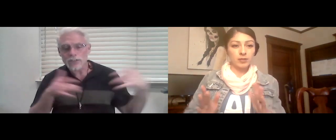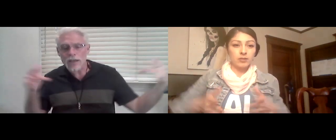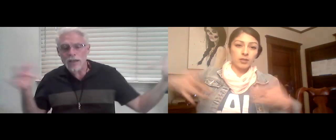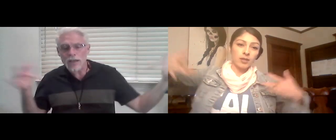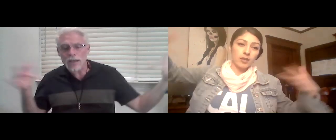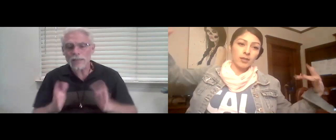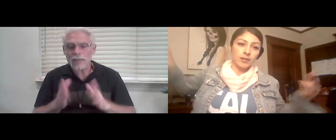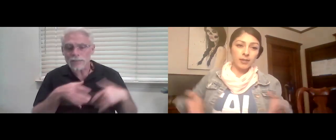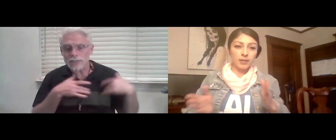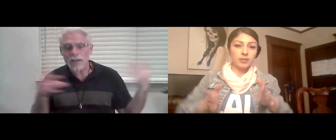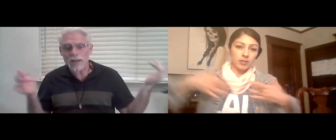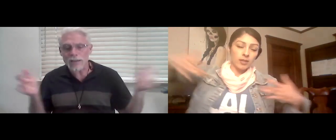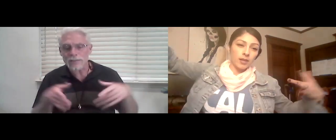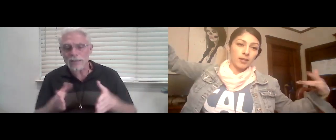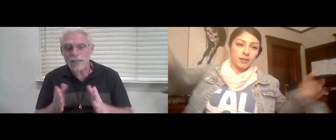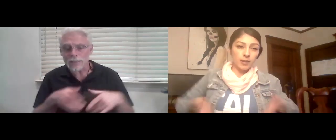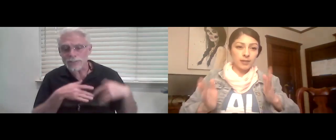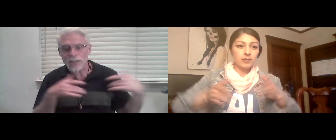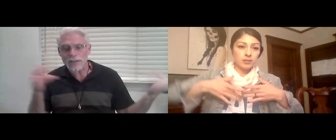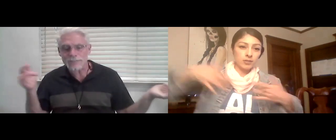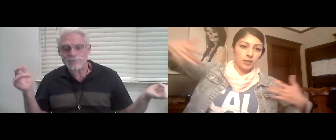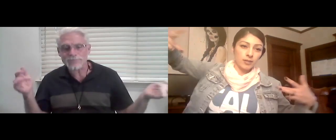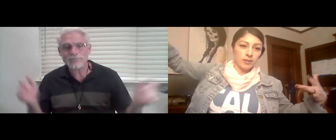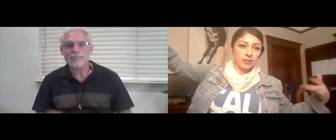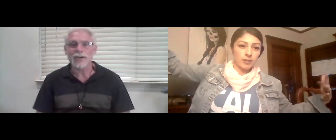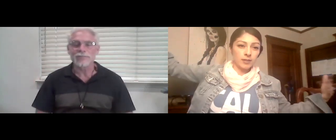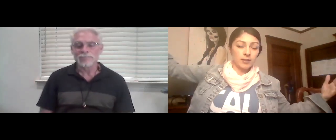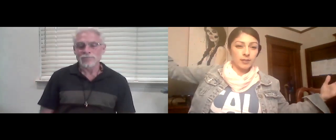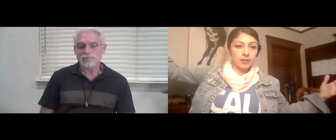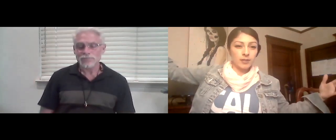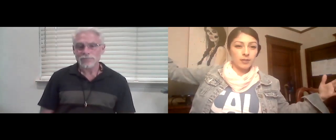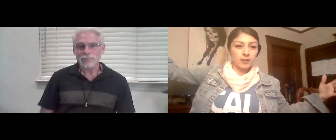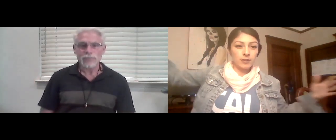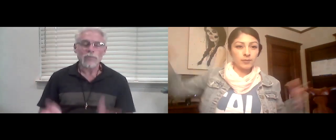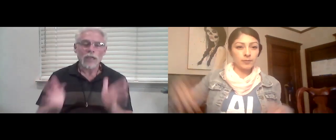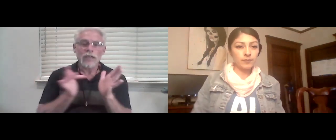it shine, let it shine, let it shine. Now,